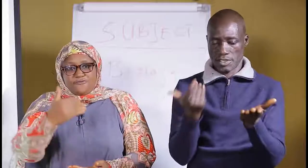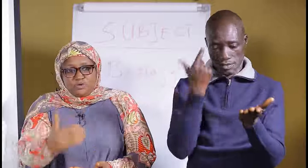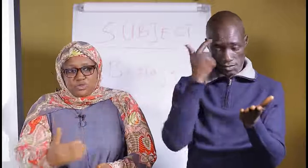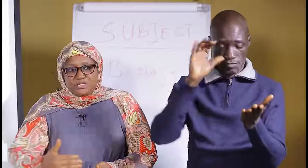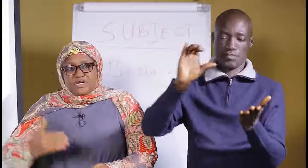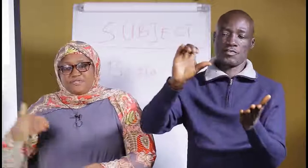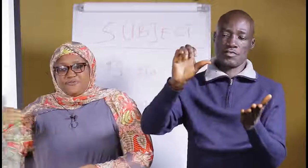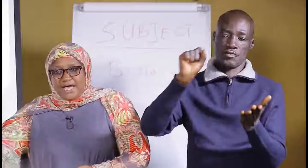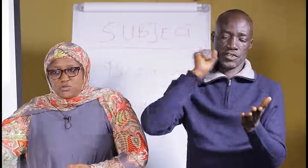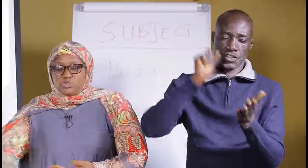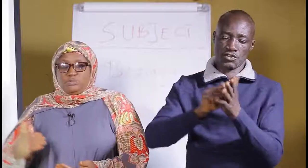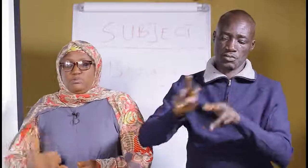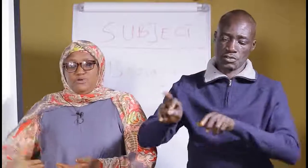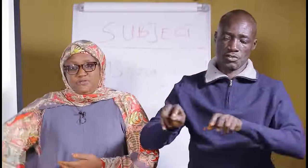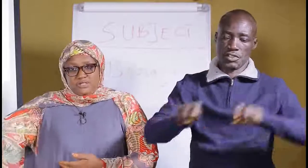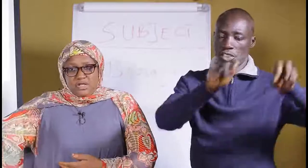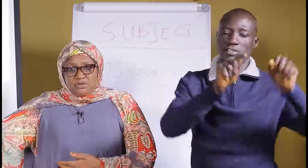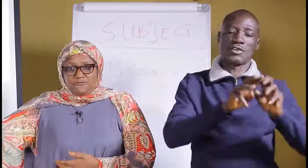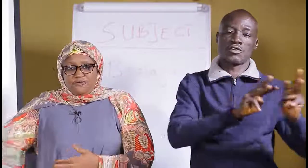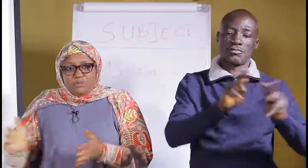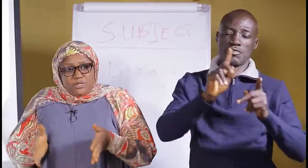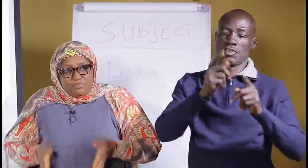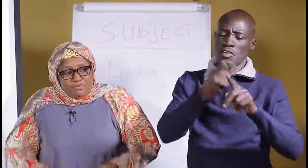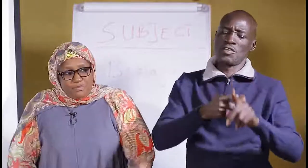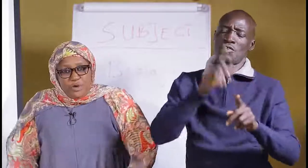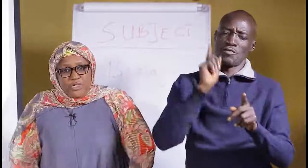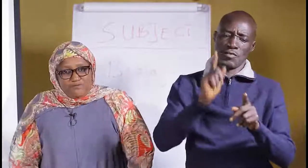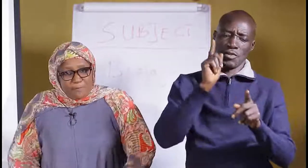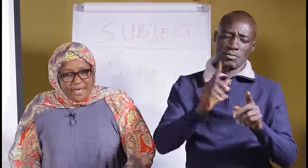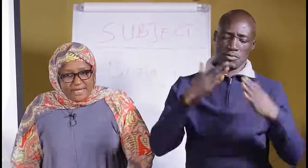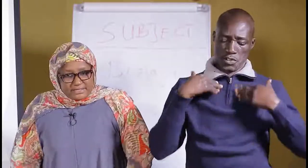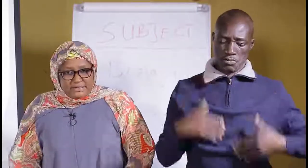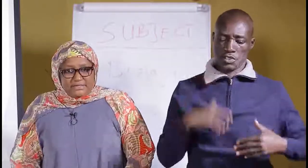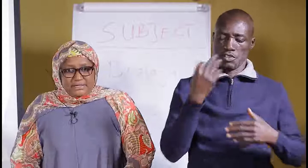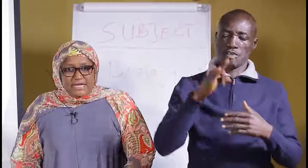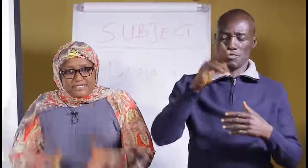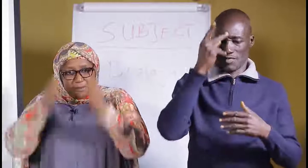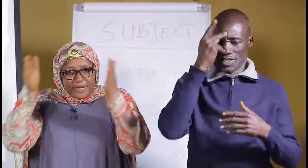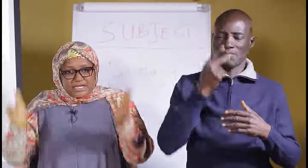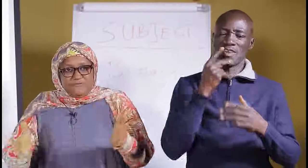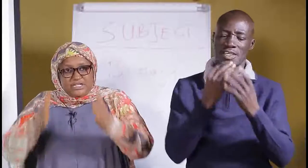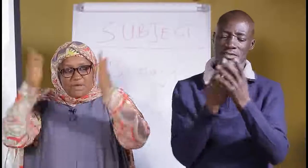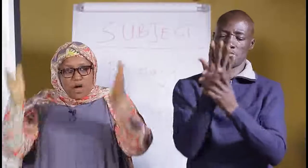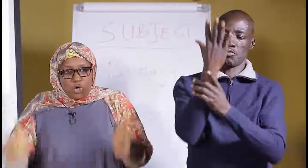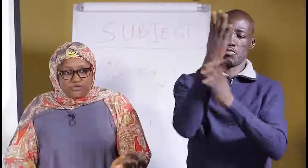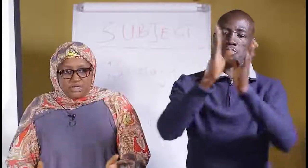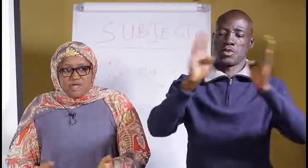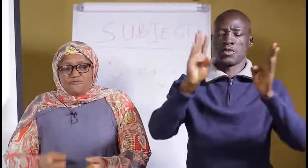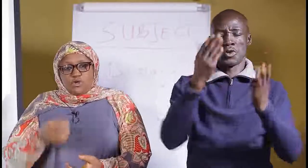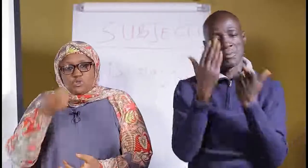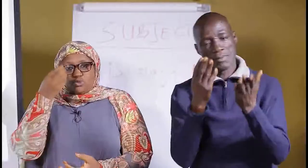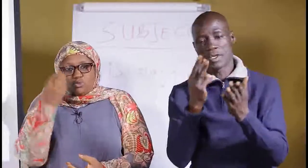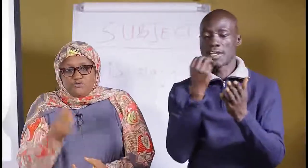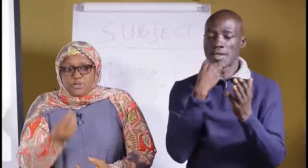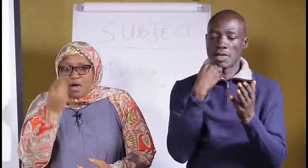and fruit to be transferred or to be moved from the body of the parent, that is the plant. If it is a mango tree,